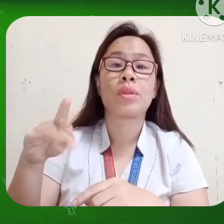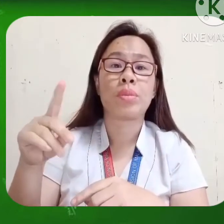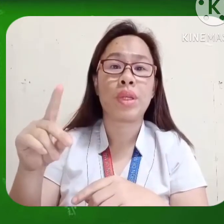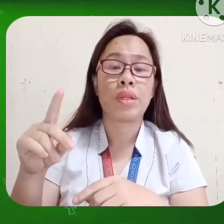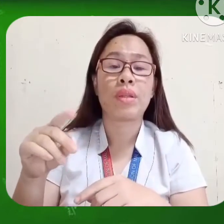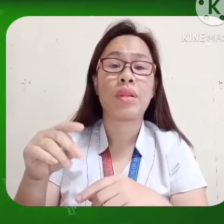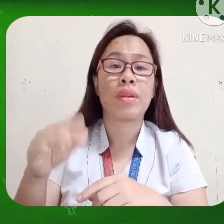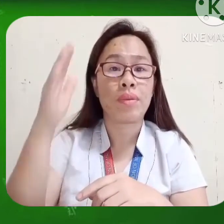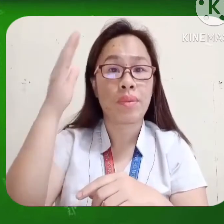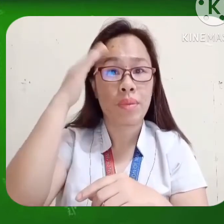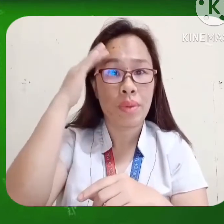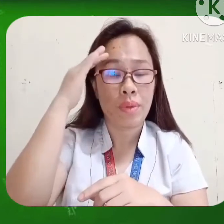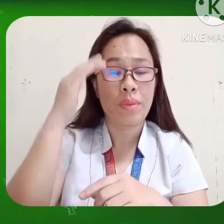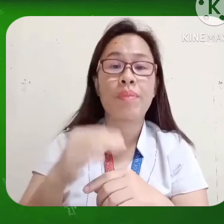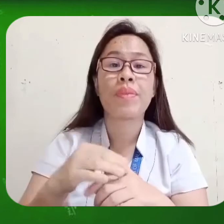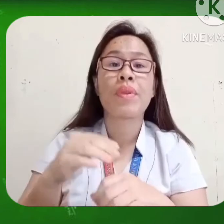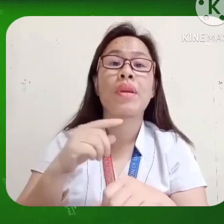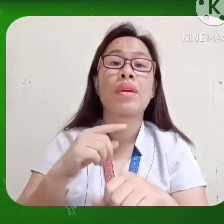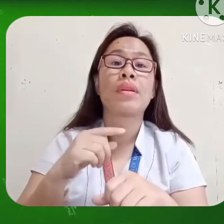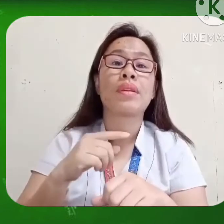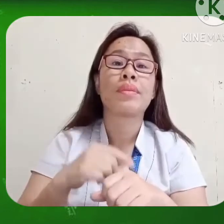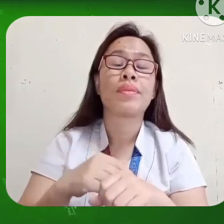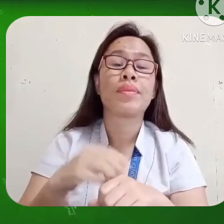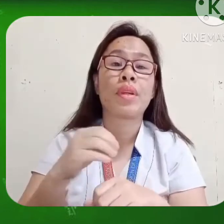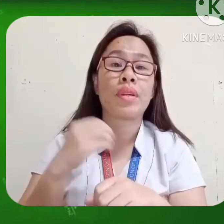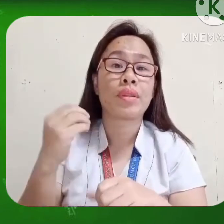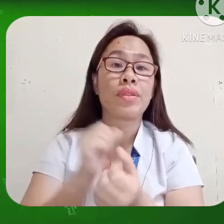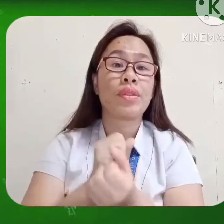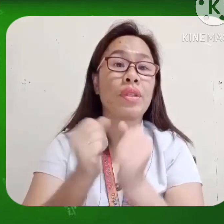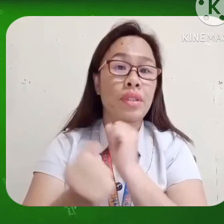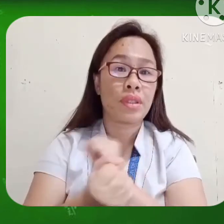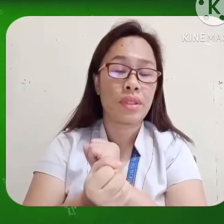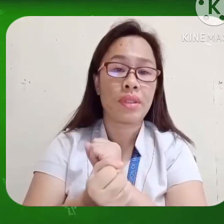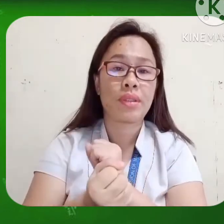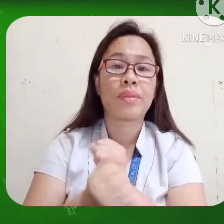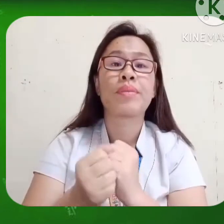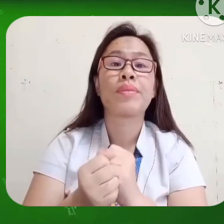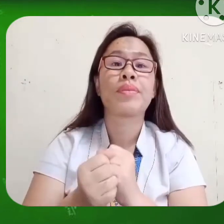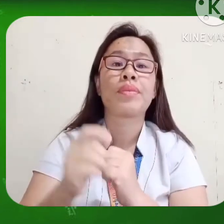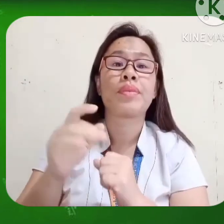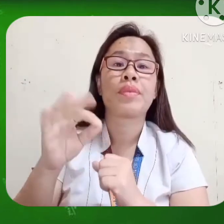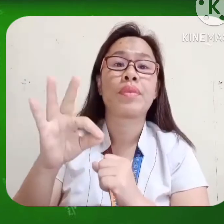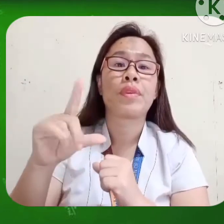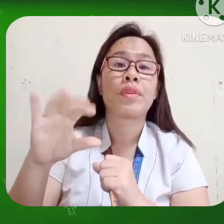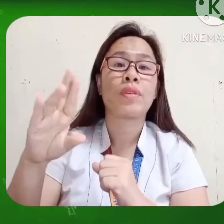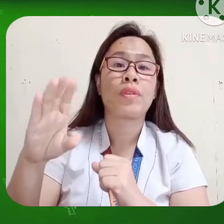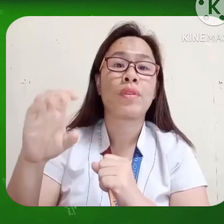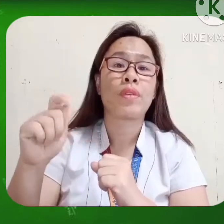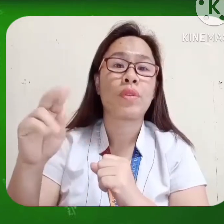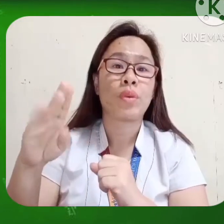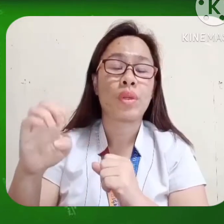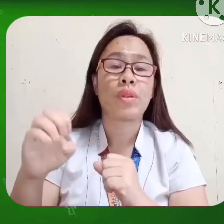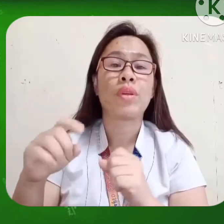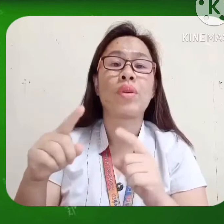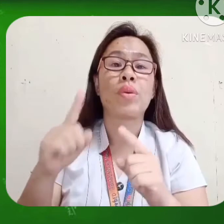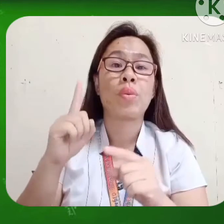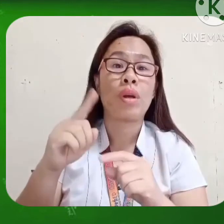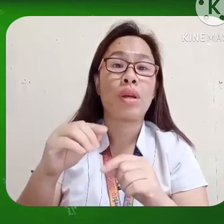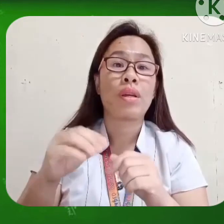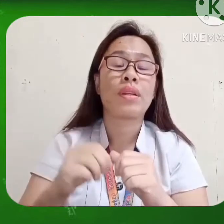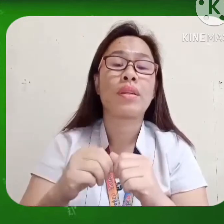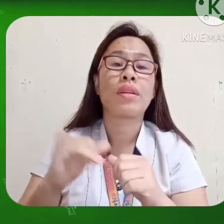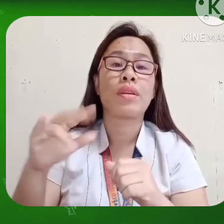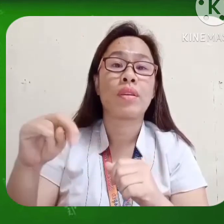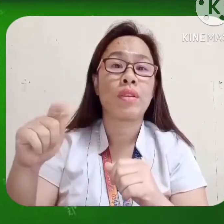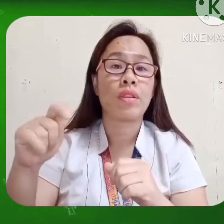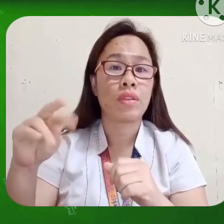average speed, we also need to be familiar with another type of speed which changes or fluctuates from one instant